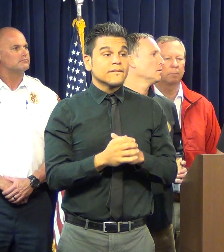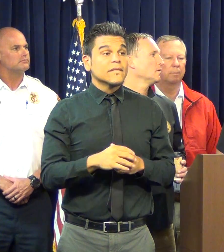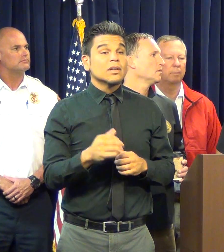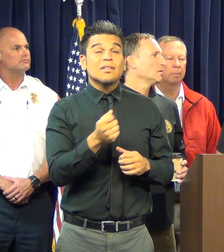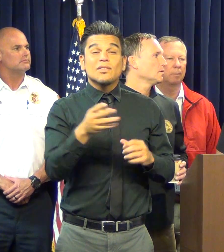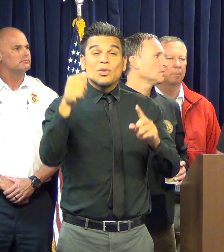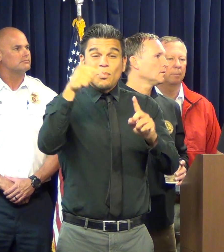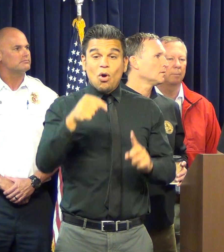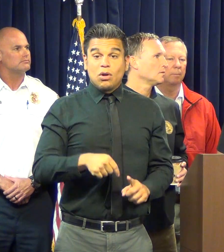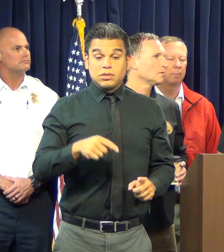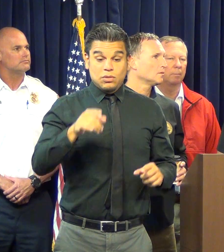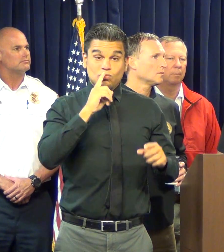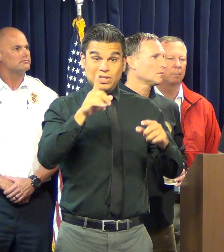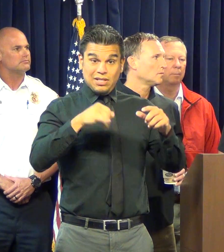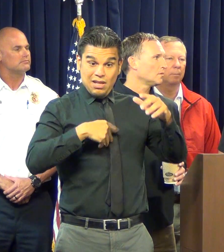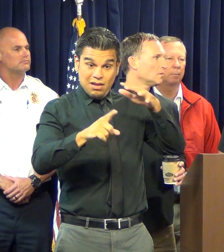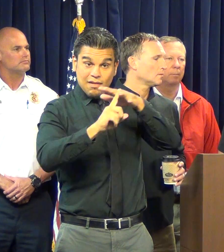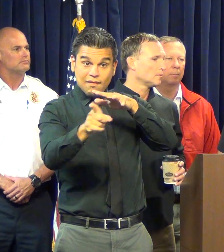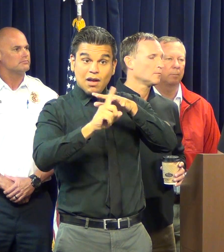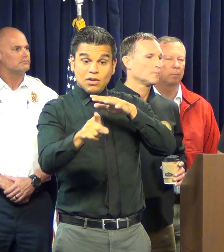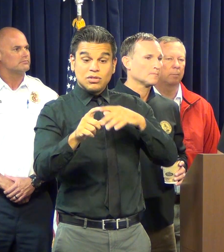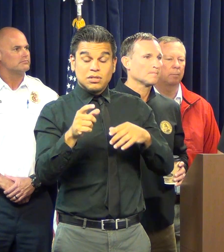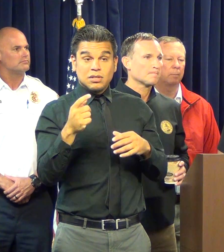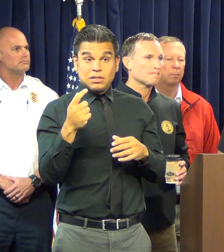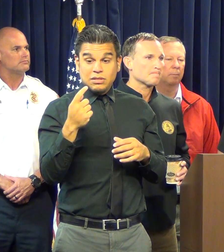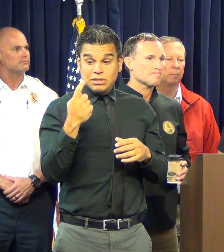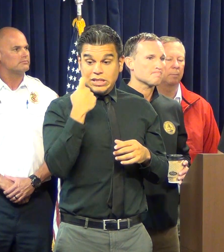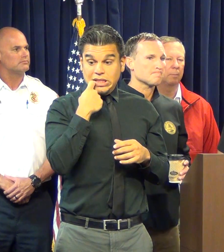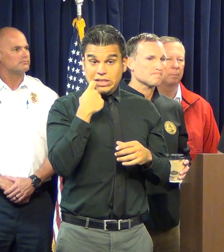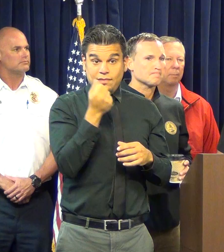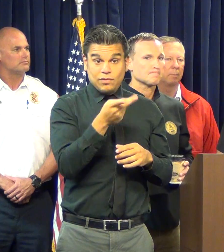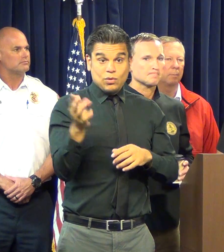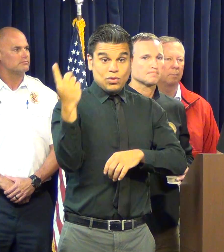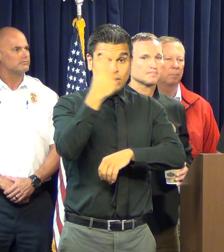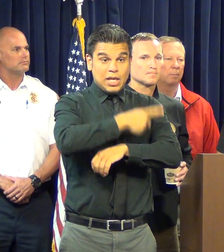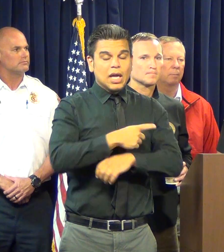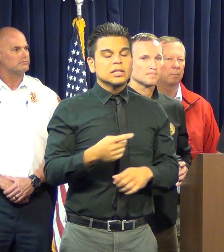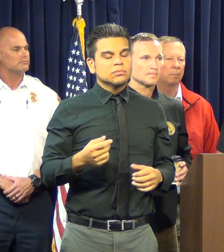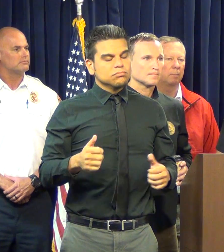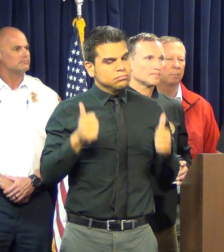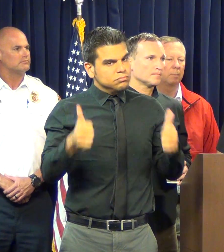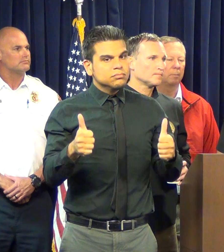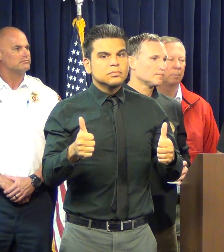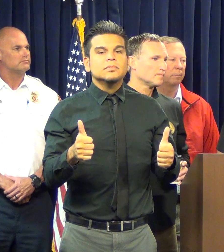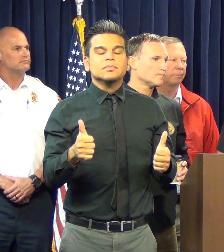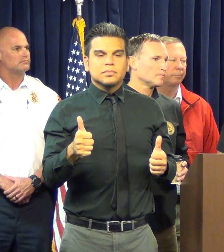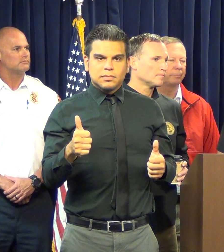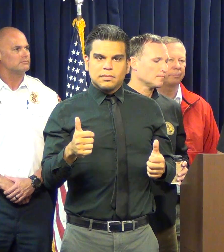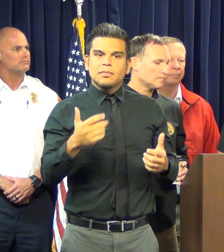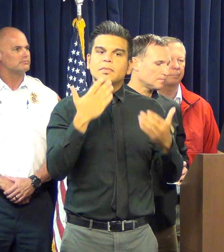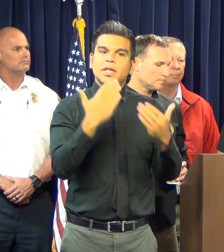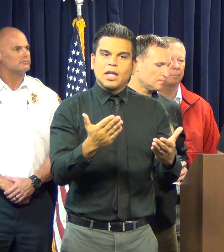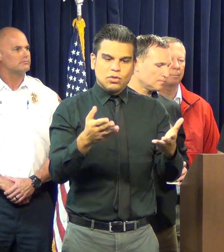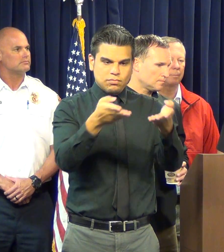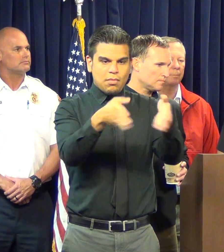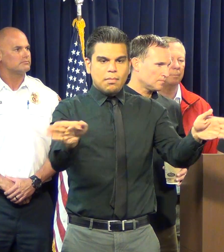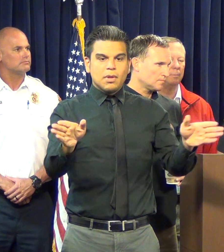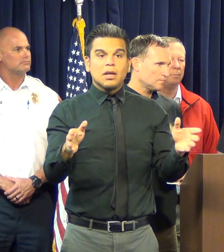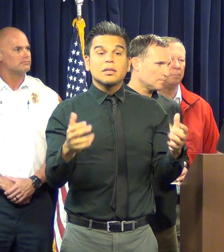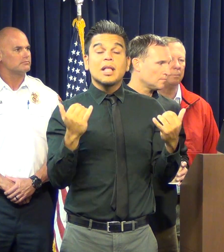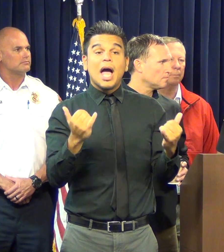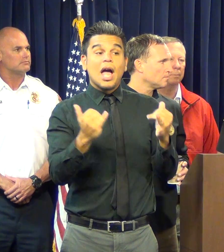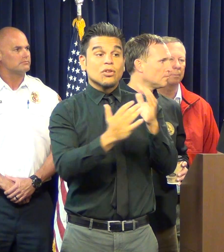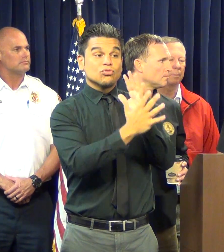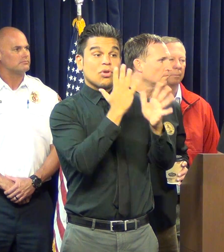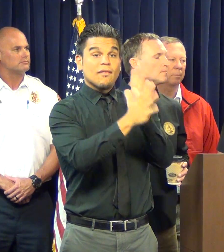the evacuation really overall went well the last couple of days, so we want to thank the public for their cooperation in that. Traffic is very light right now, but we are